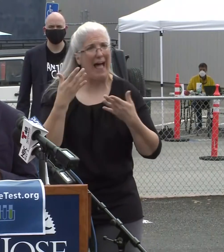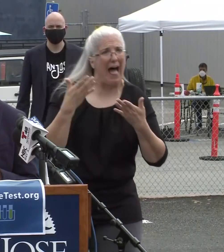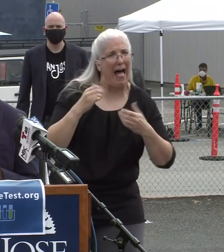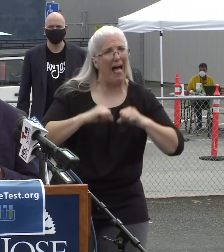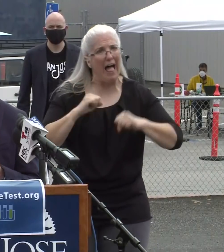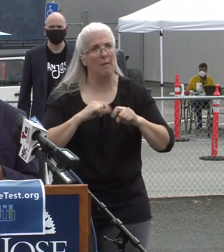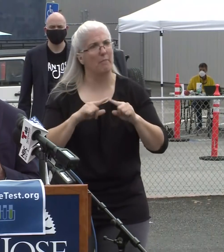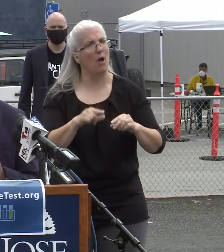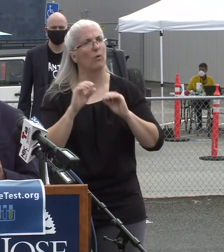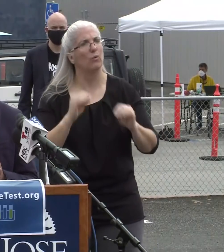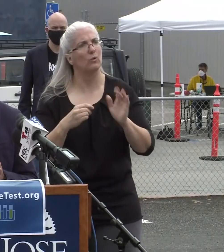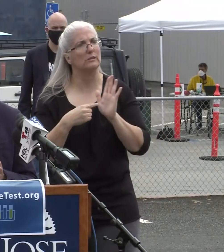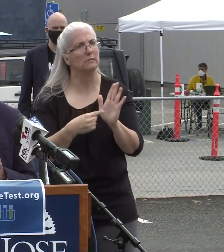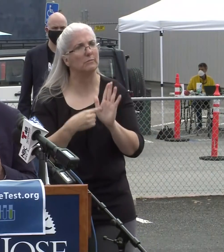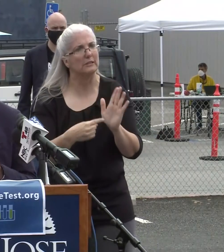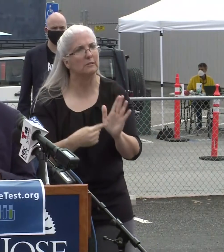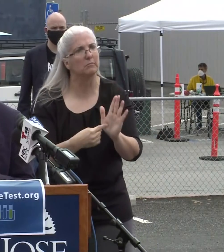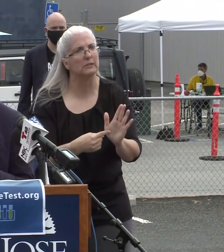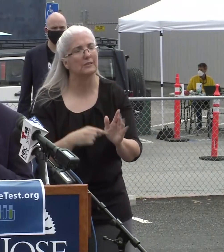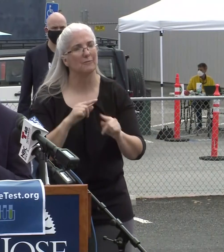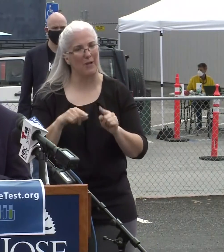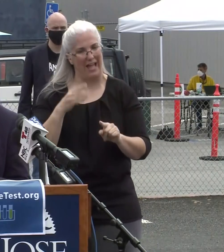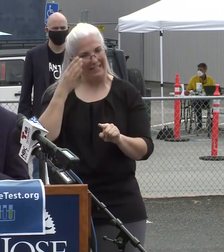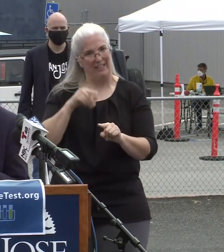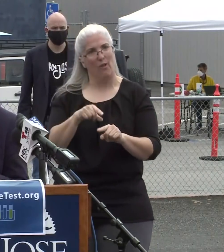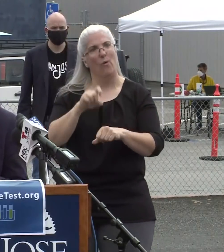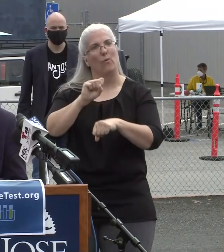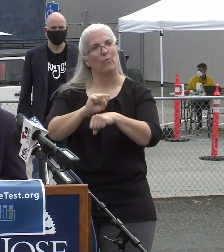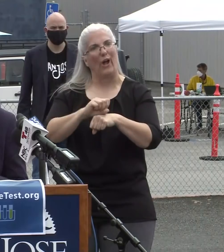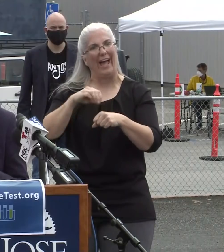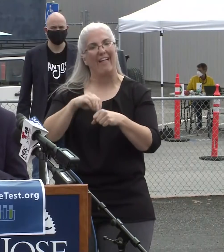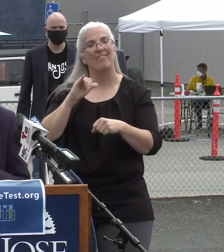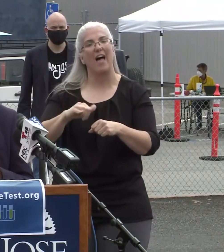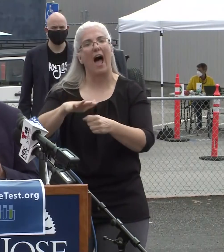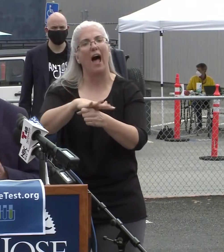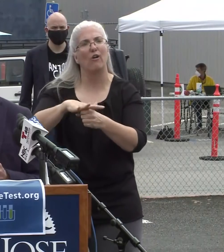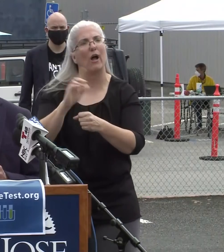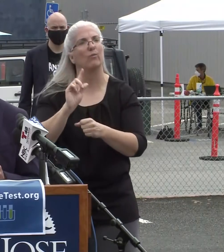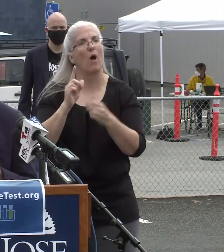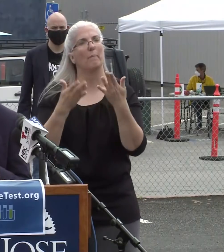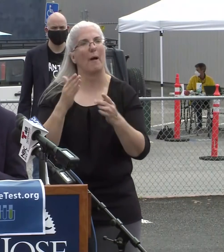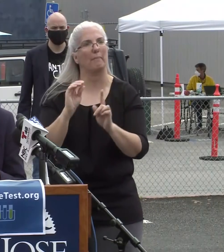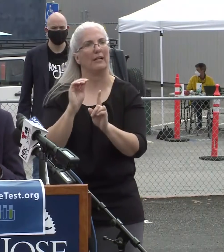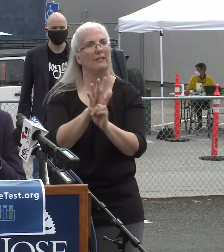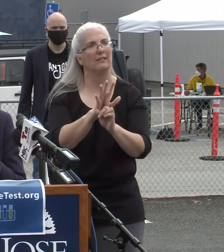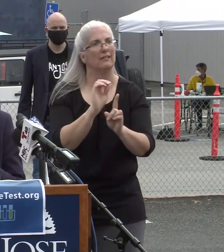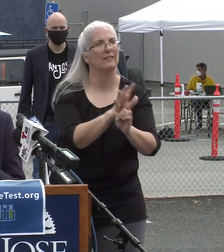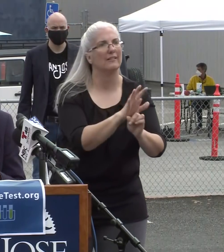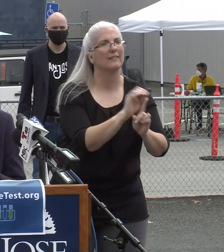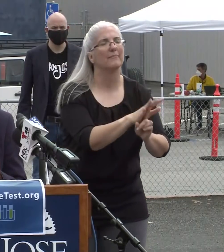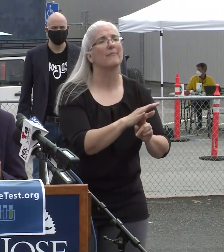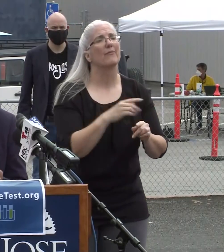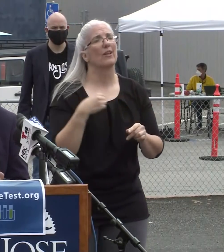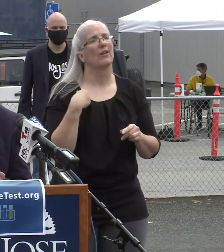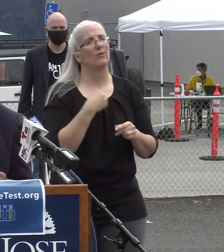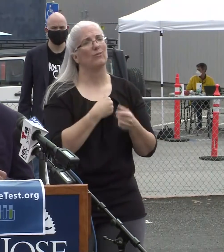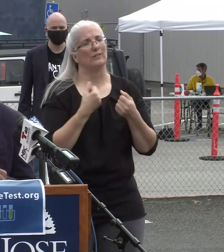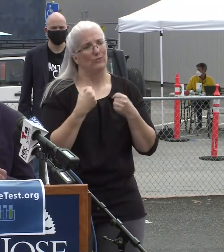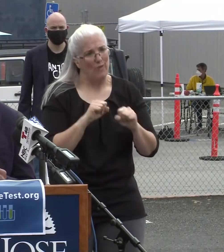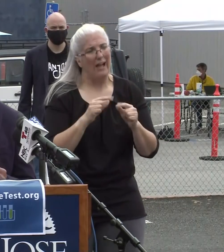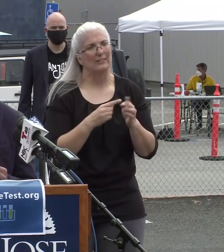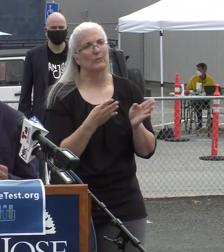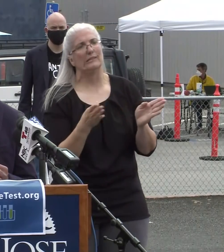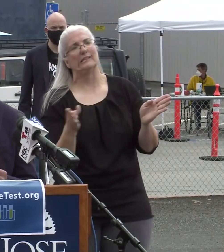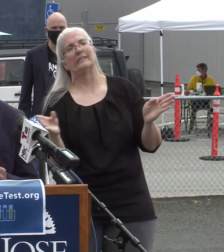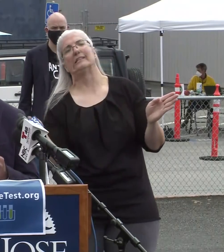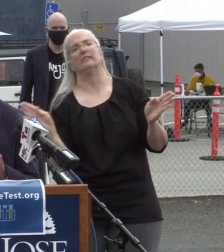but who are in areas that may put them at an increased risk. And as we move towards opening the county more